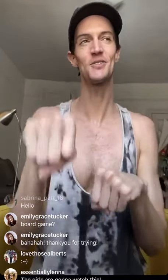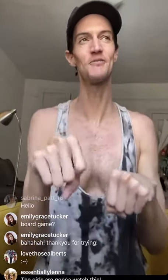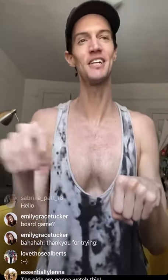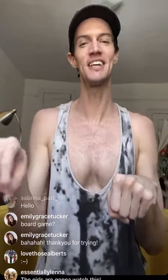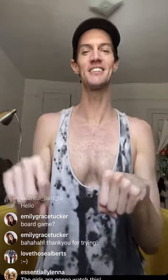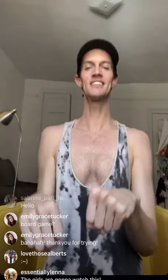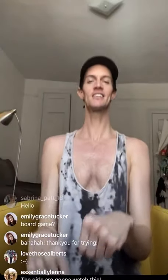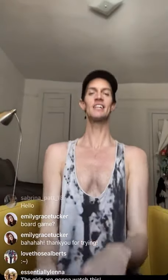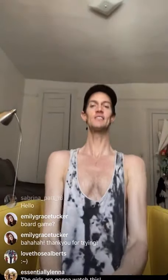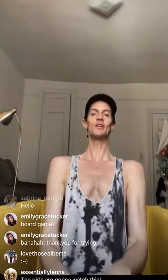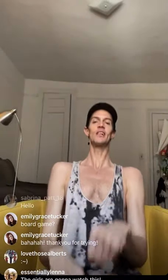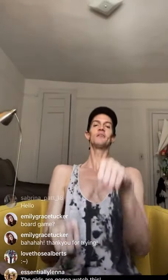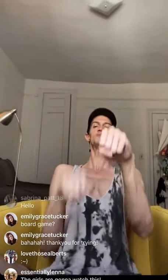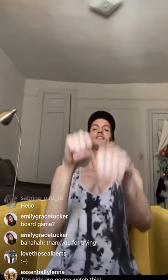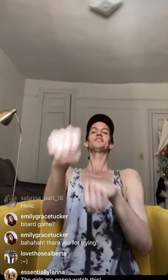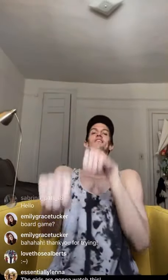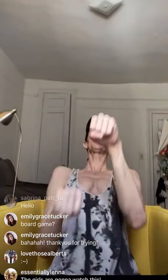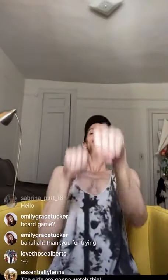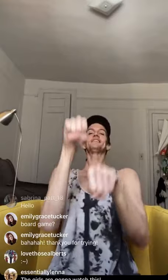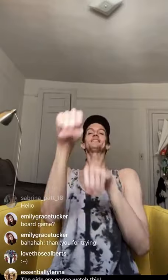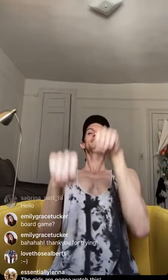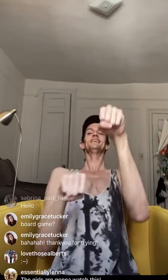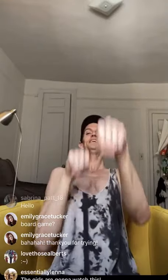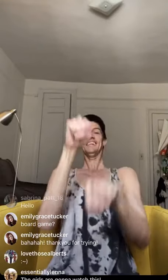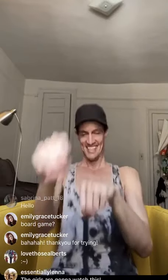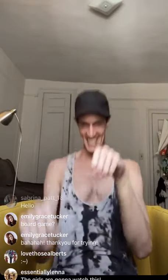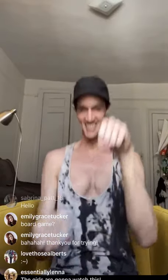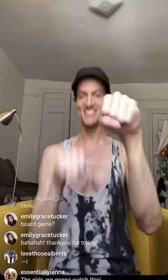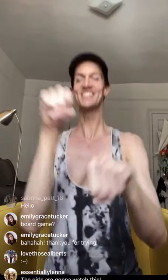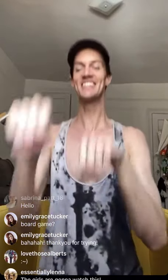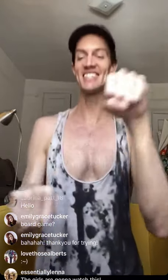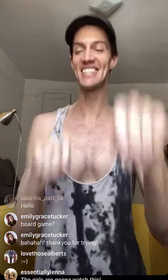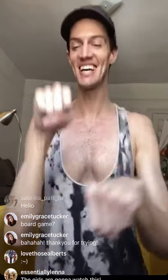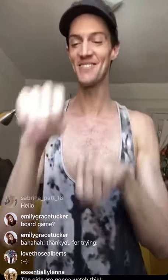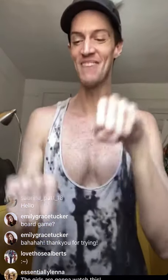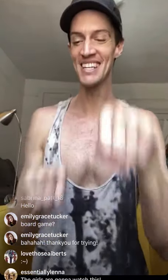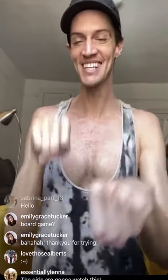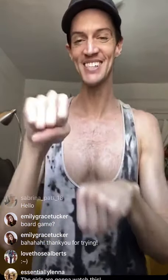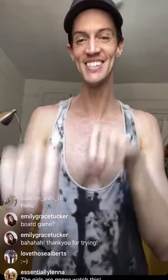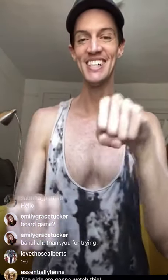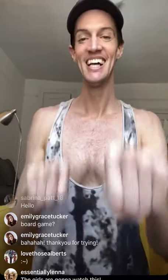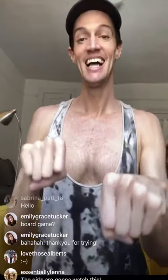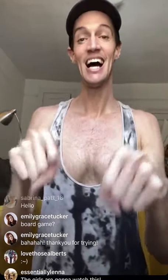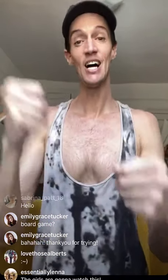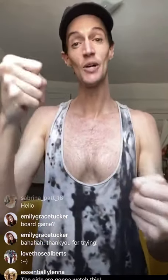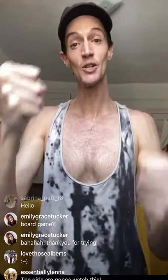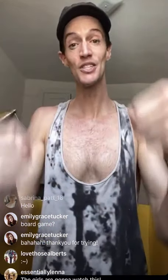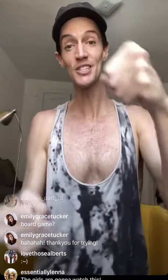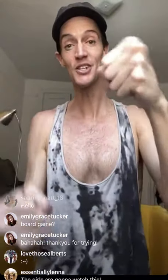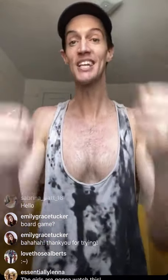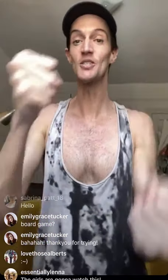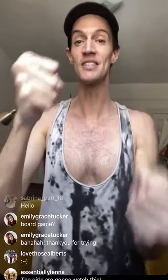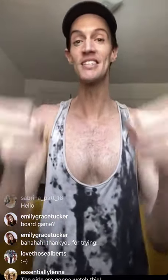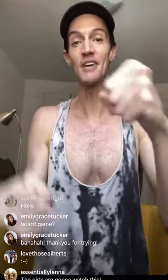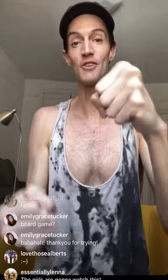funny. They're kind of in a reclined position and they're like this. So this is a sign for bicycle. We learned yesterday this was a sign for